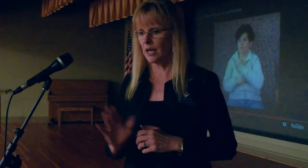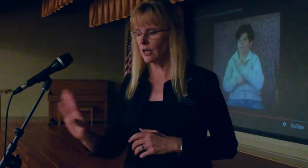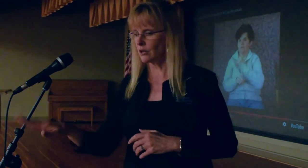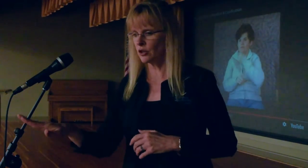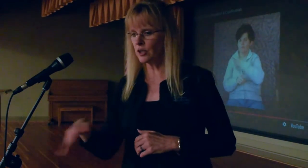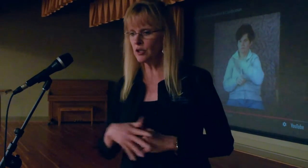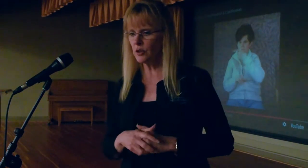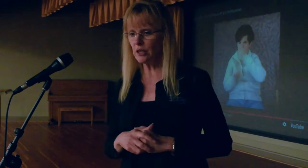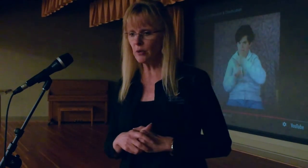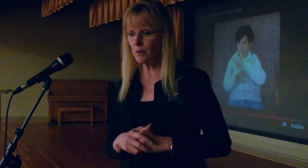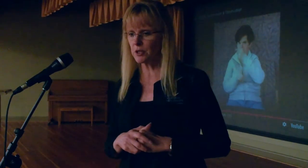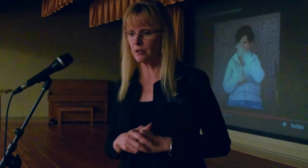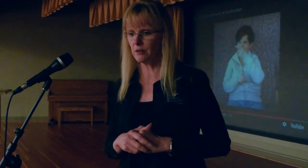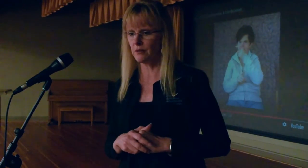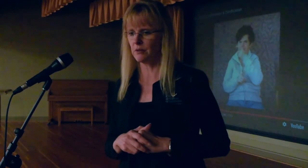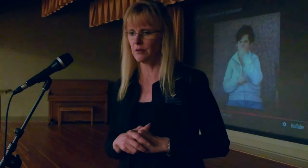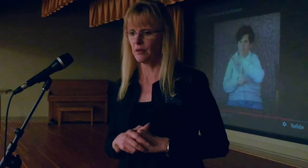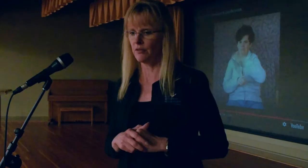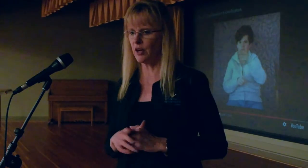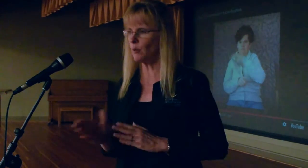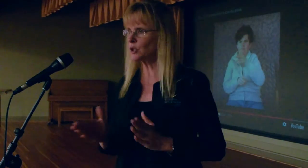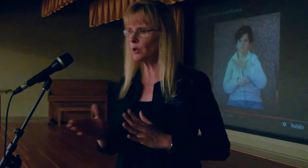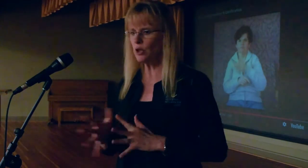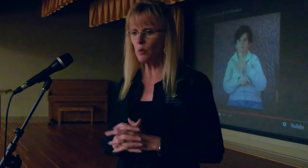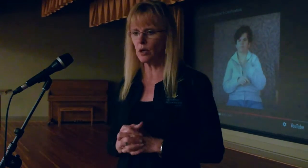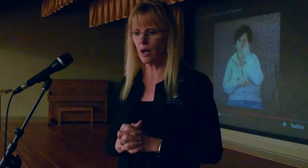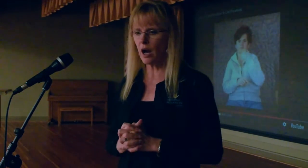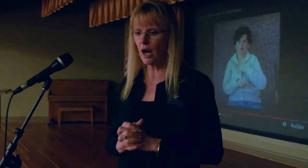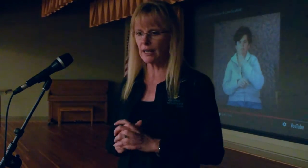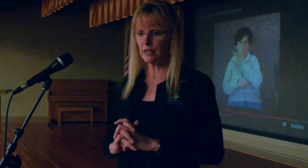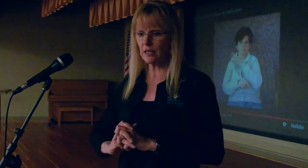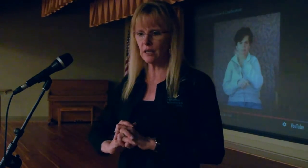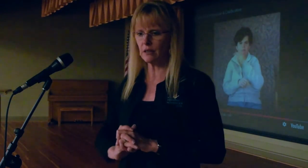Okay, you're going to do an interruption. Figure out which one you want. Ah, get it?